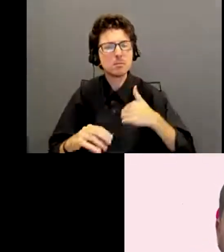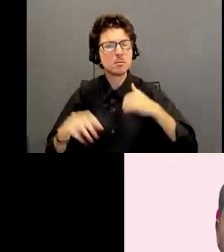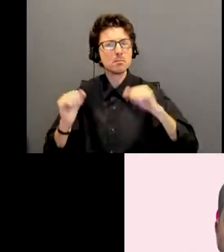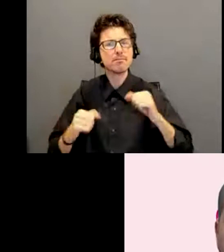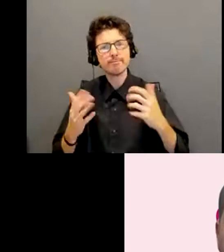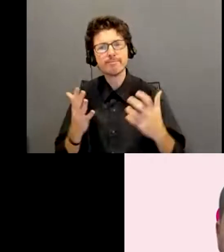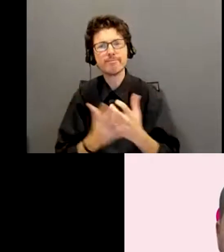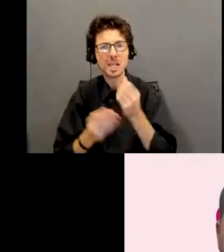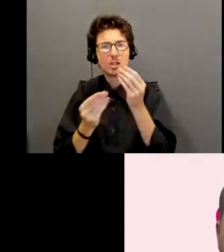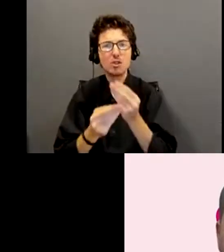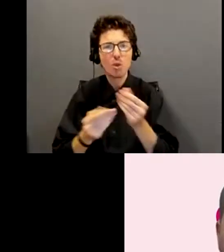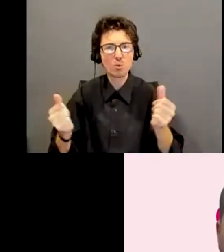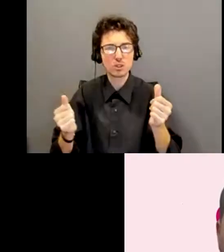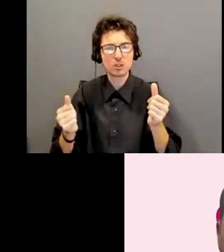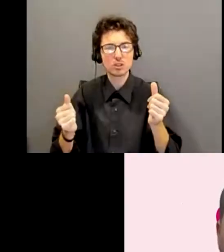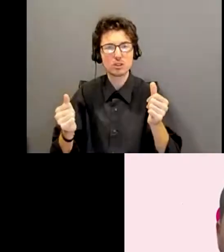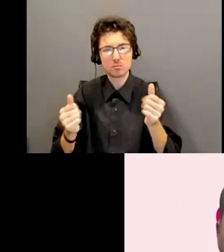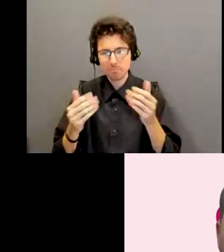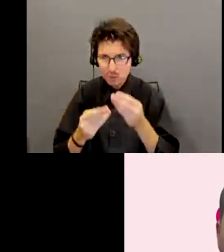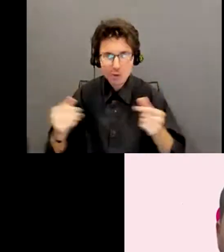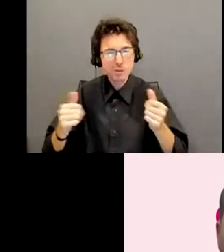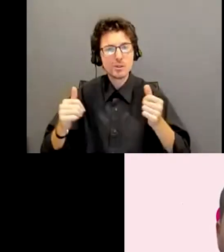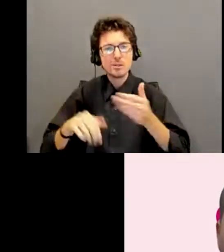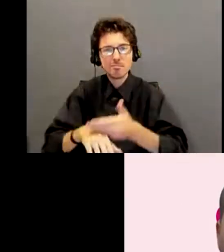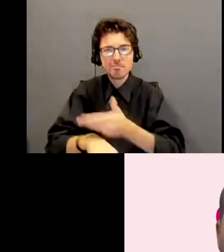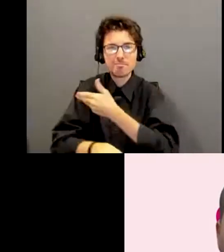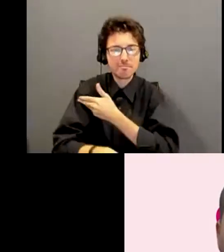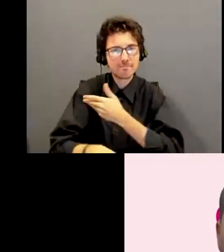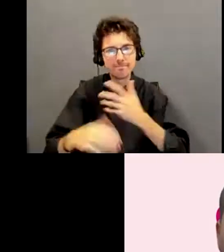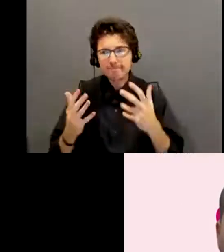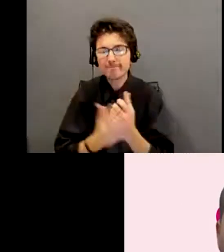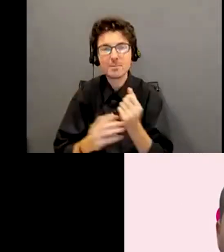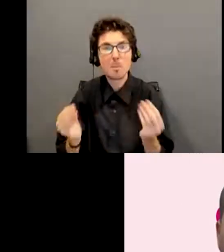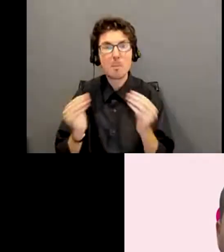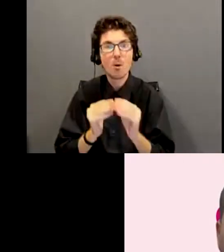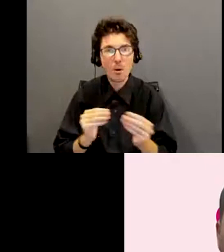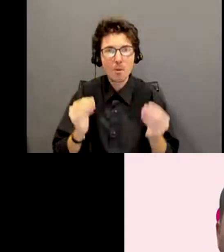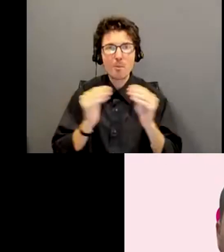and I will get my experience more and more wide.